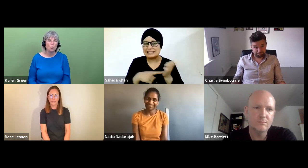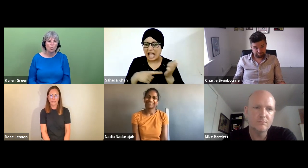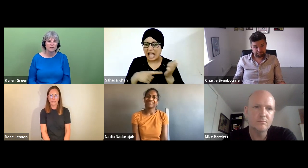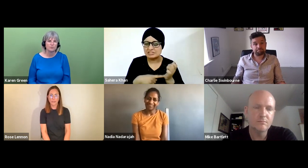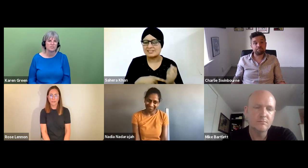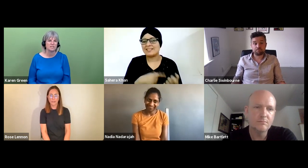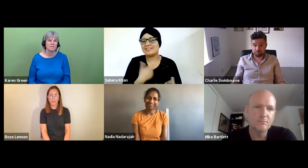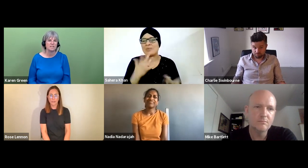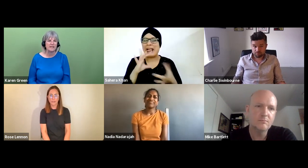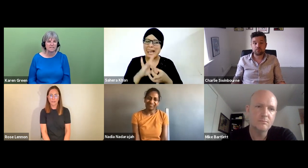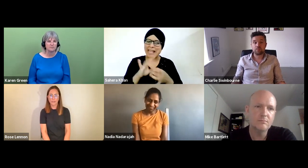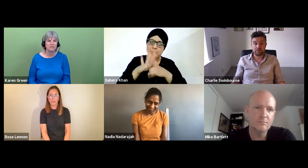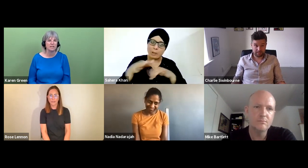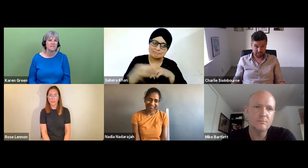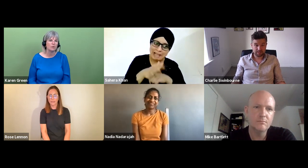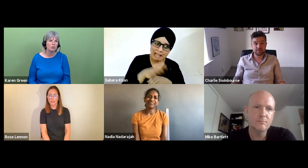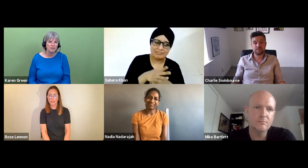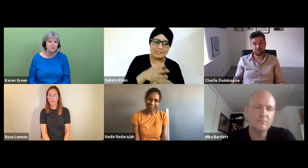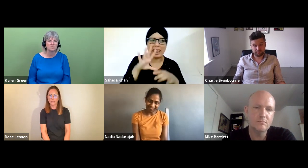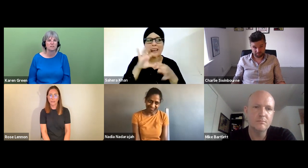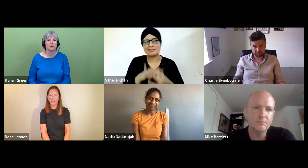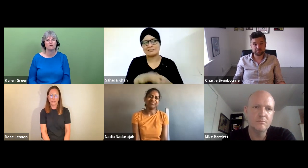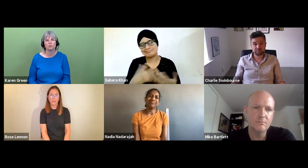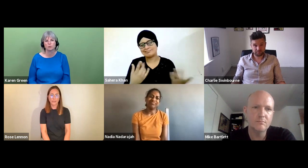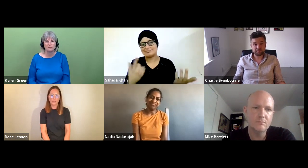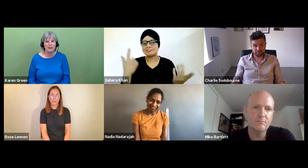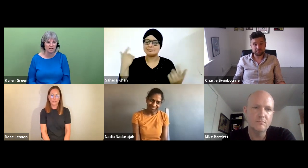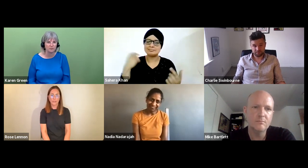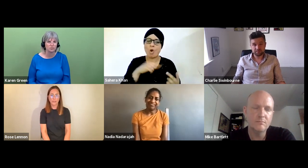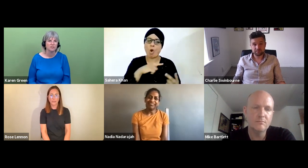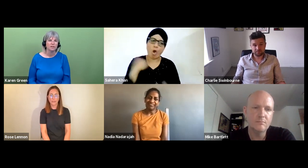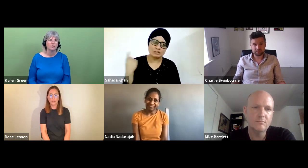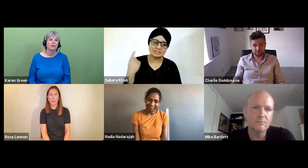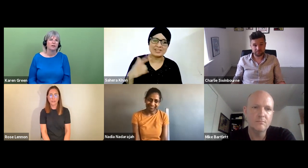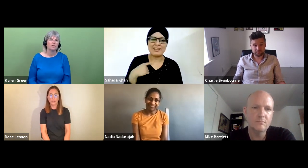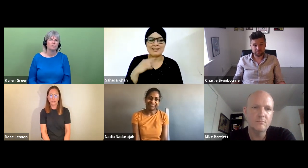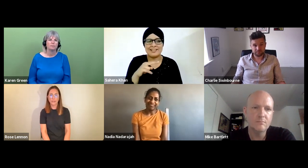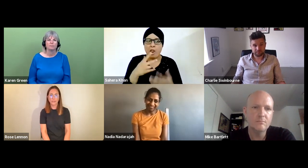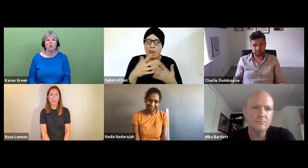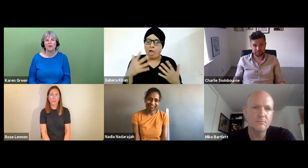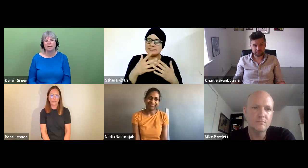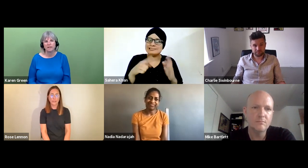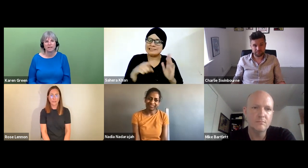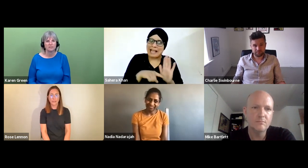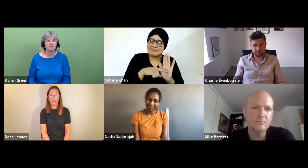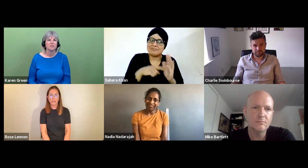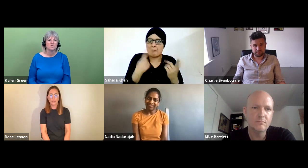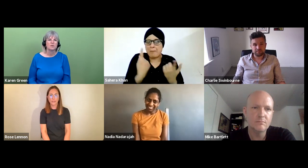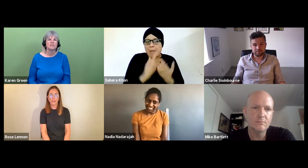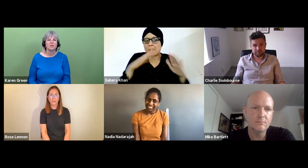always represented negatively: terrorists, forced marriage, honor killings. So there's a lot